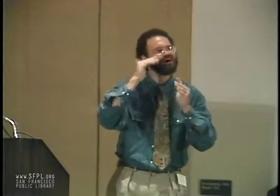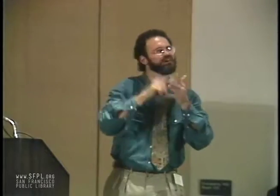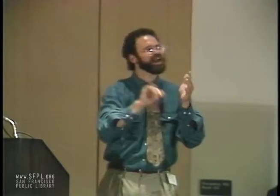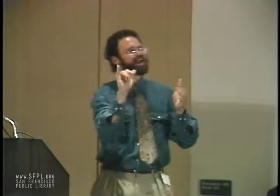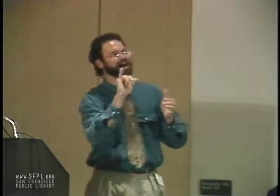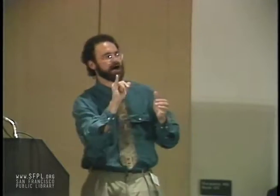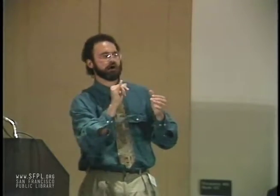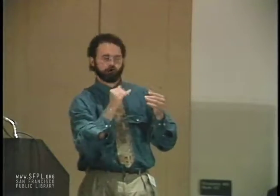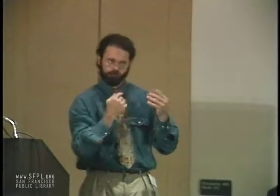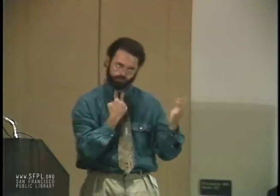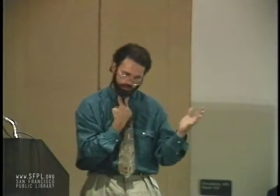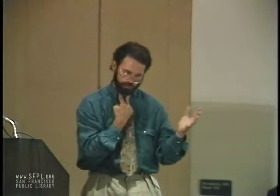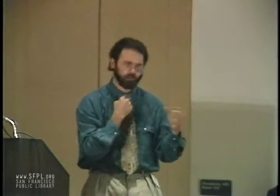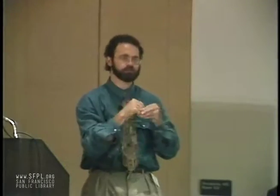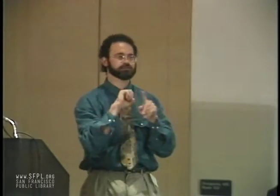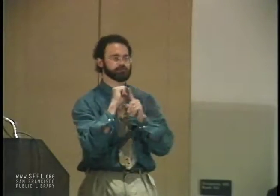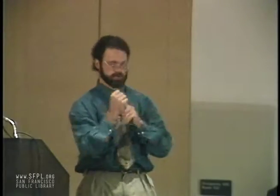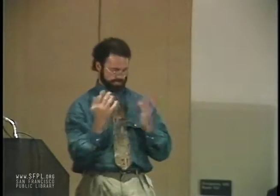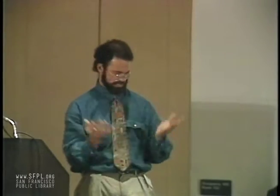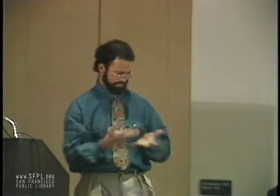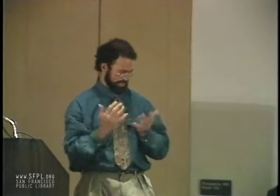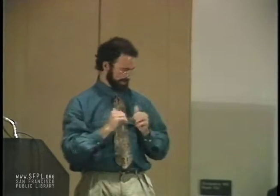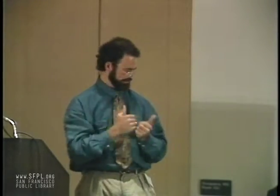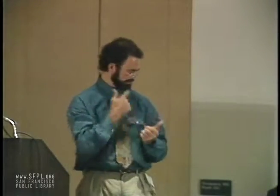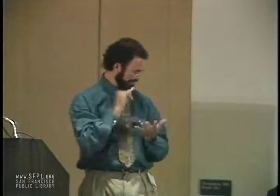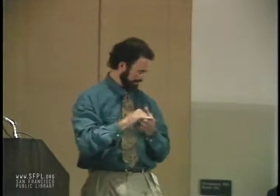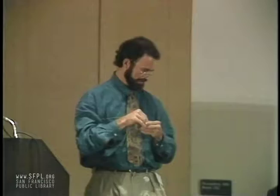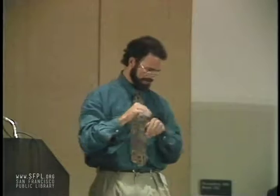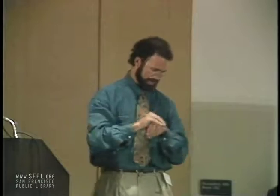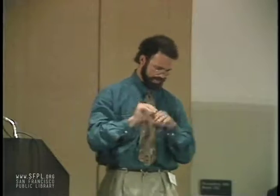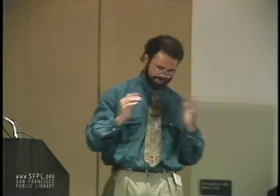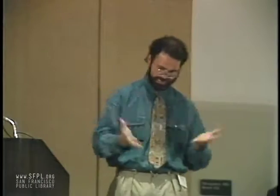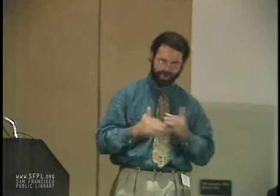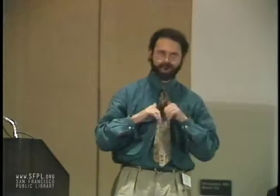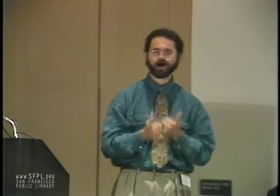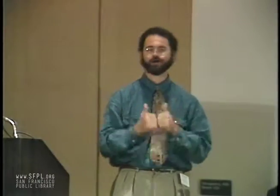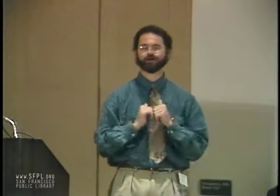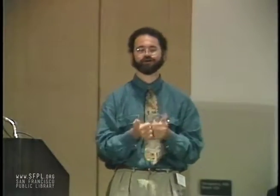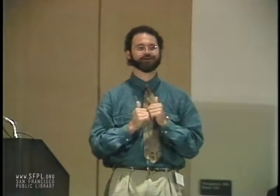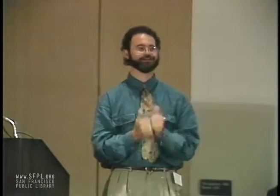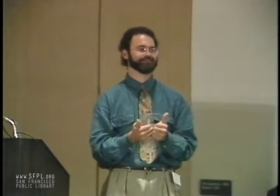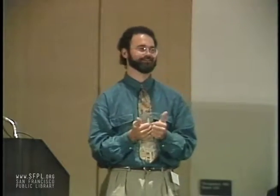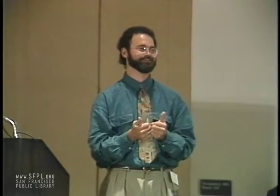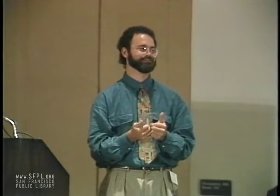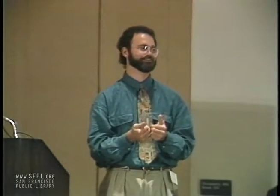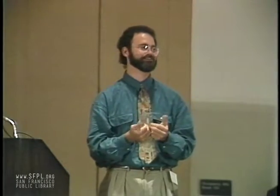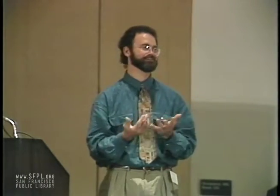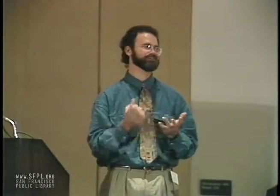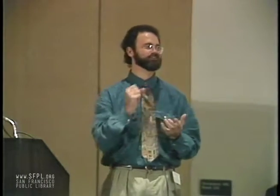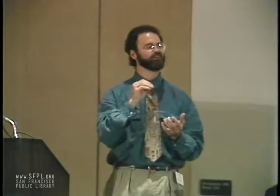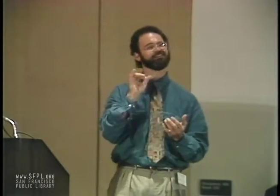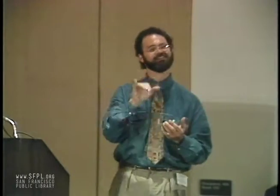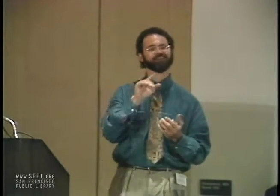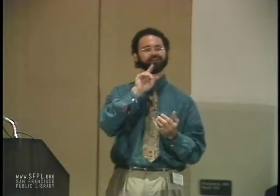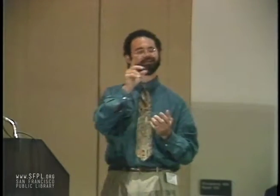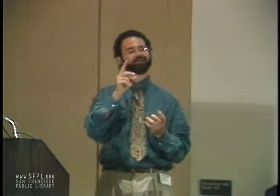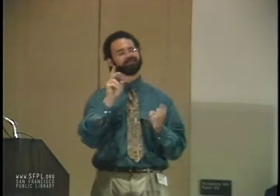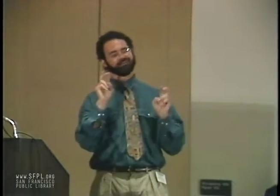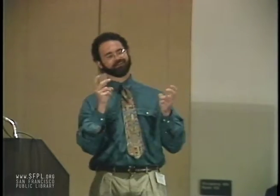constantly being in the position of frustrating communication with hearing people, being stuck, trying to be resourceful in the moment, thinking how's the best way to do this. And